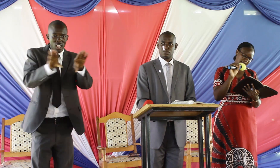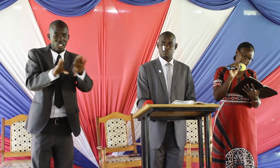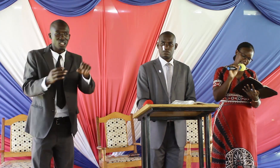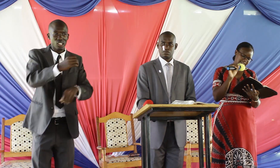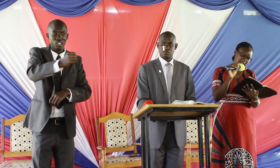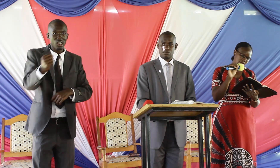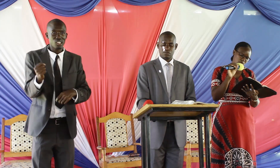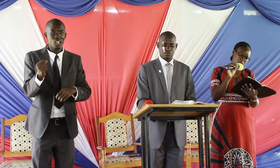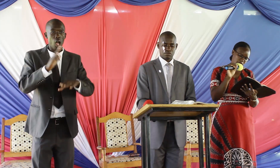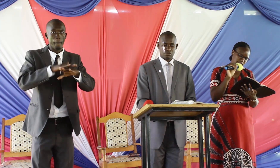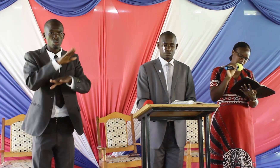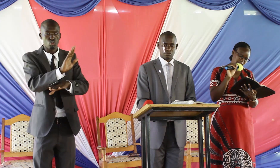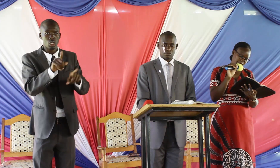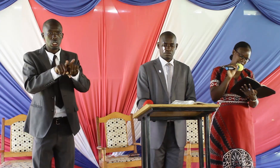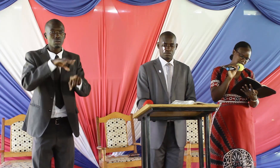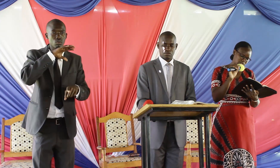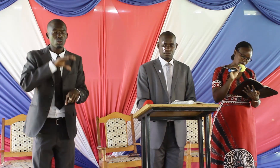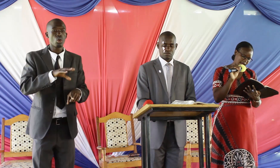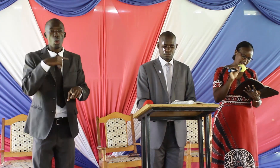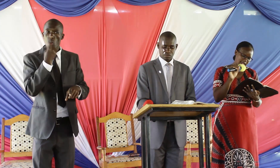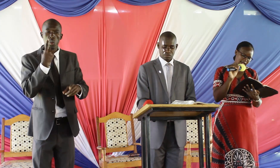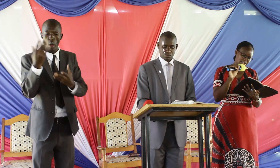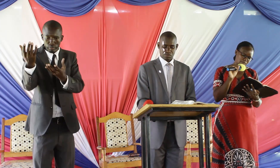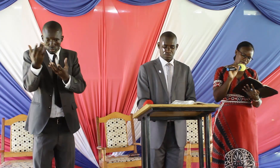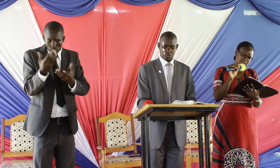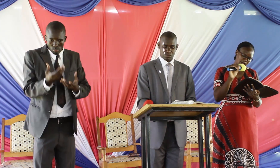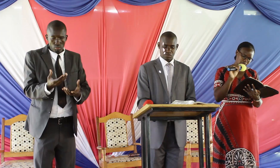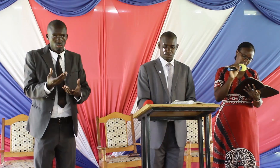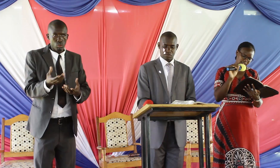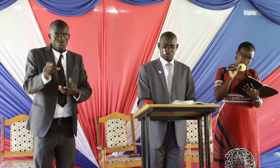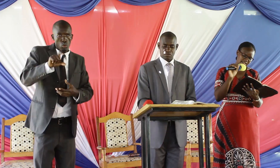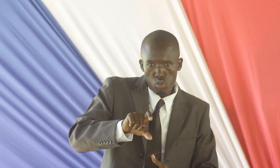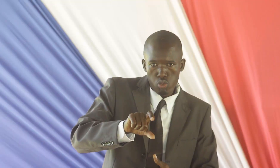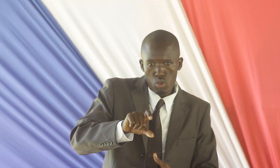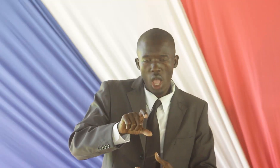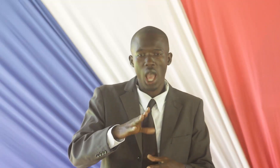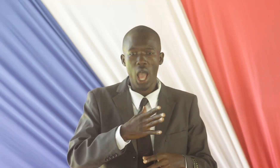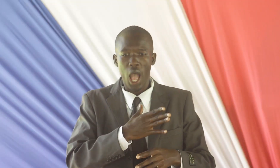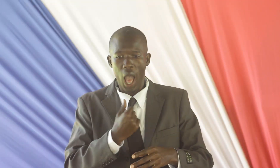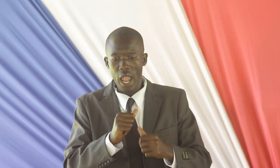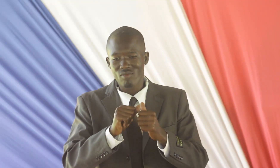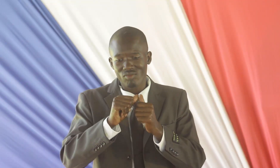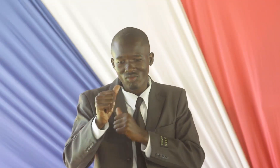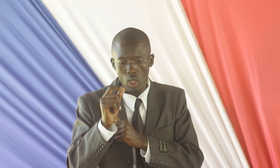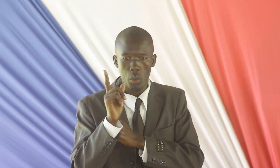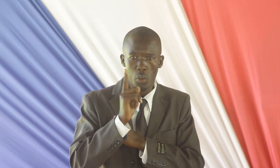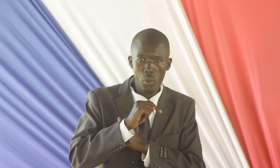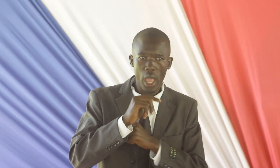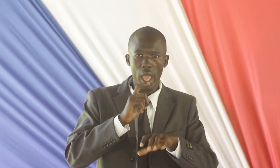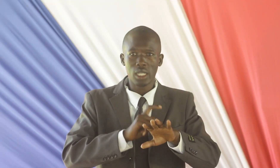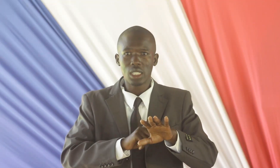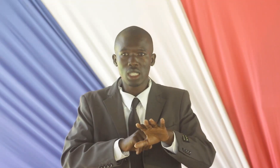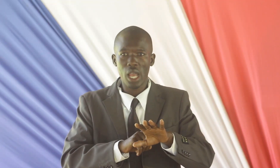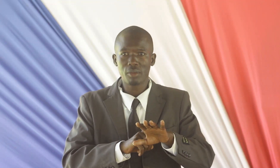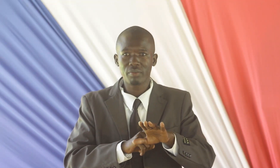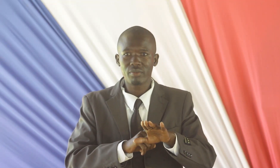upon her sons, who brought the vessels to her, and she poured out. And it came to pass, when the vessels were